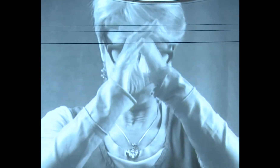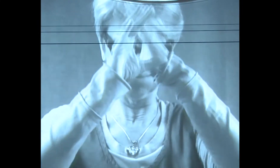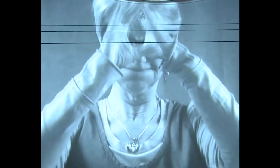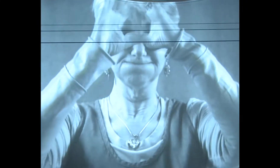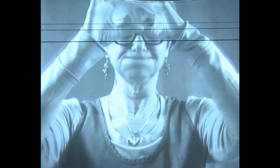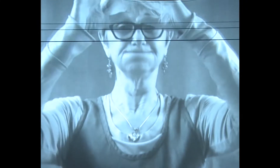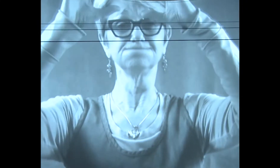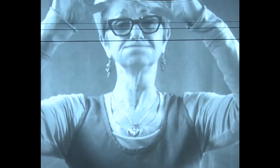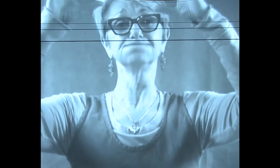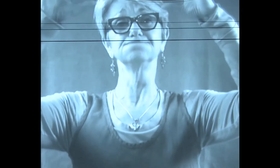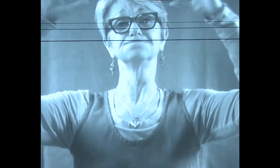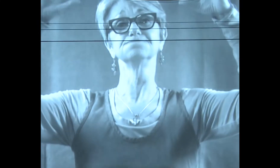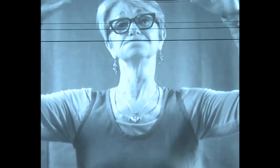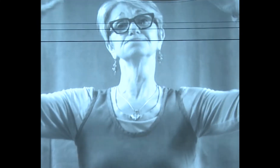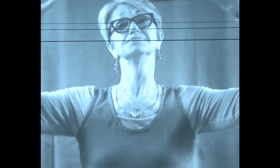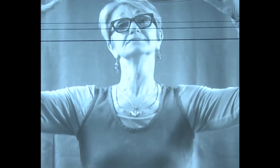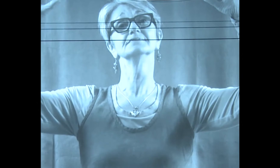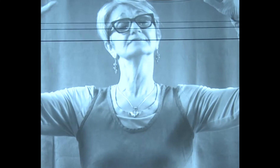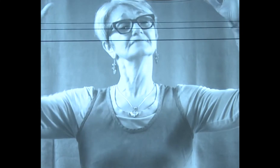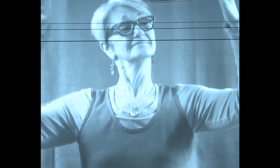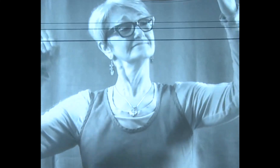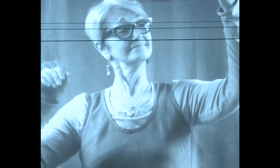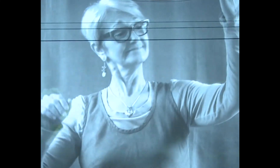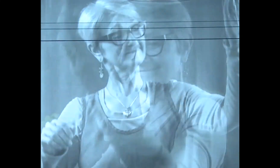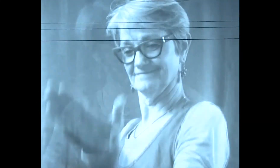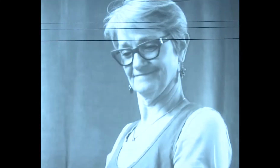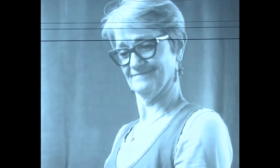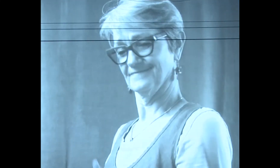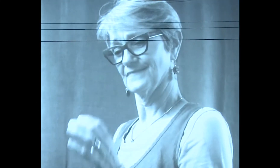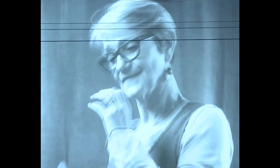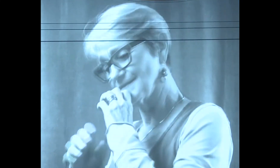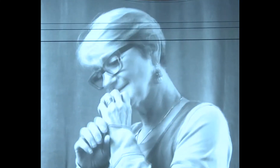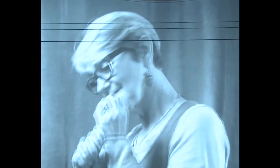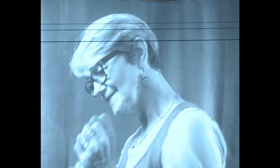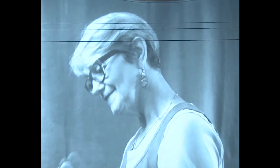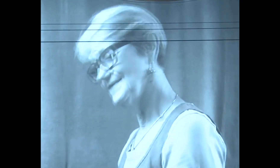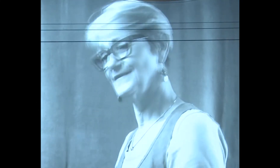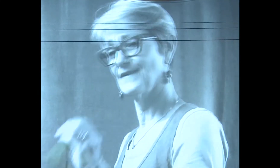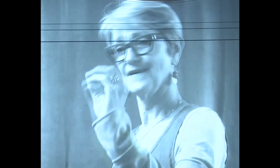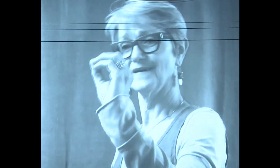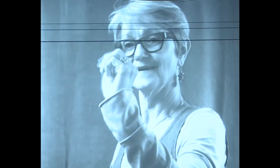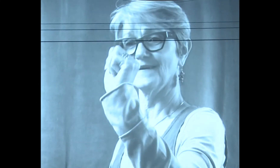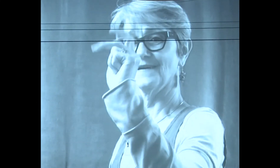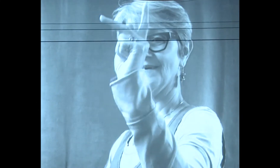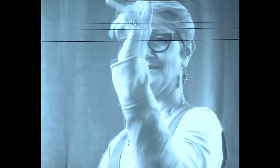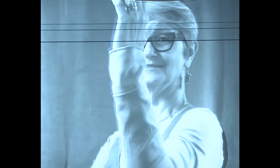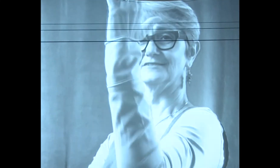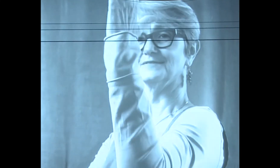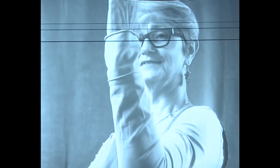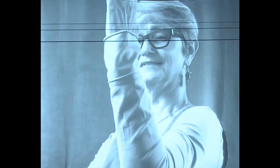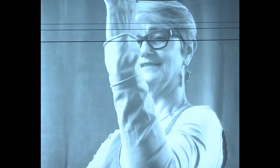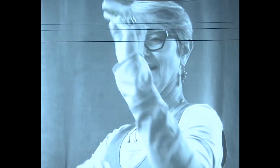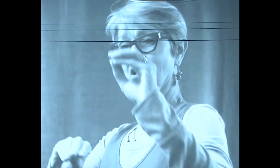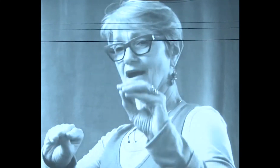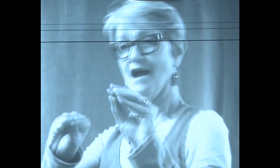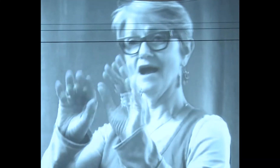And I'm gonna use some of the pure old